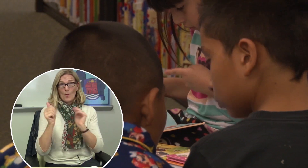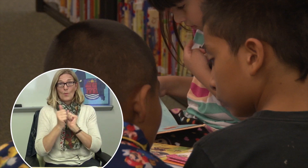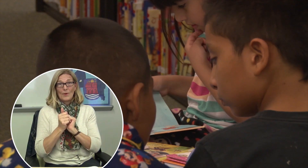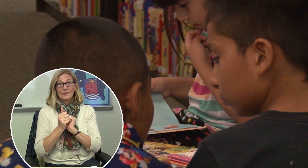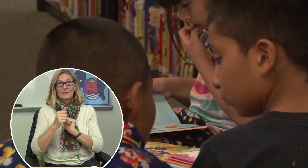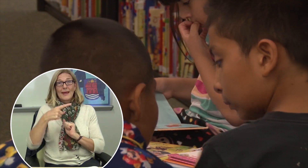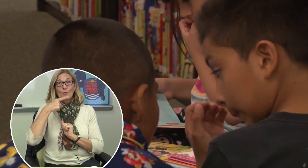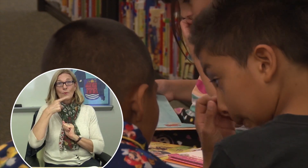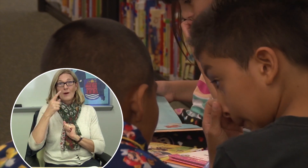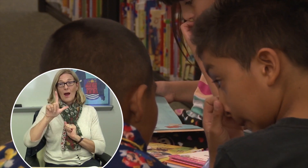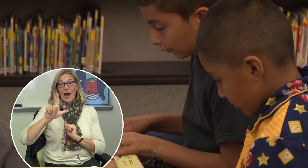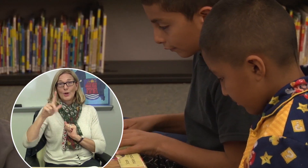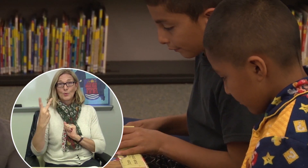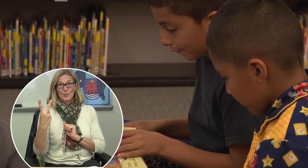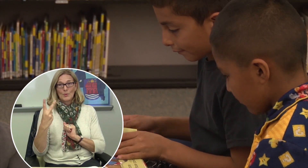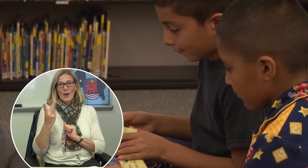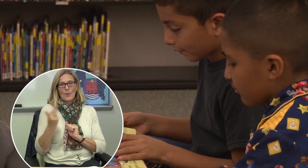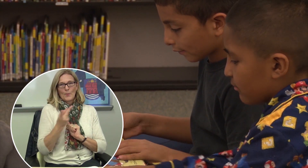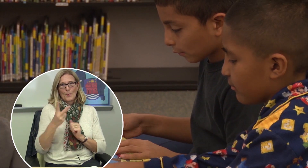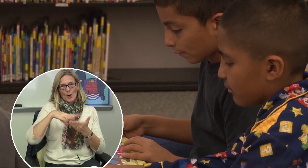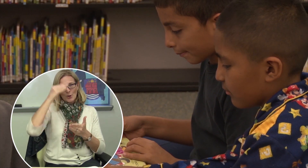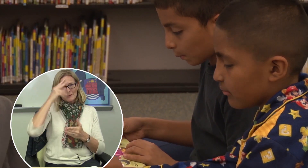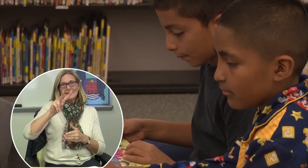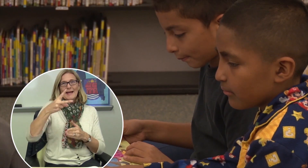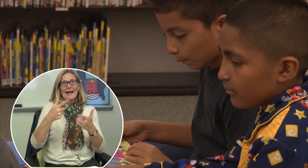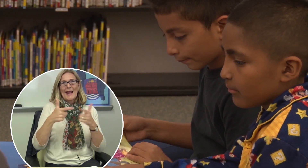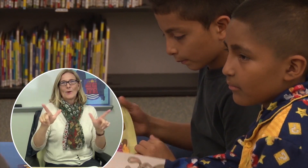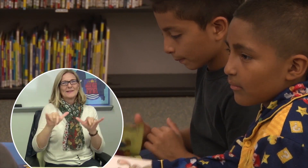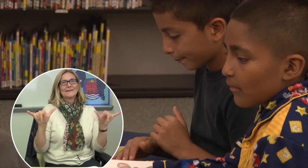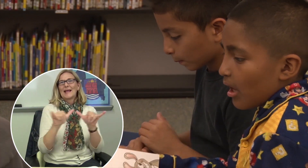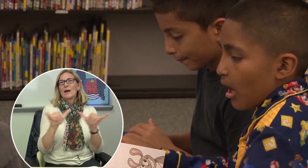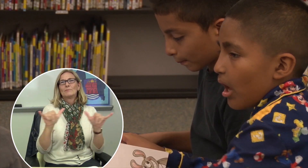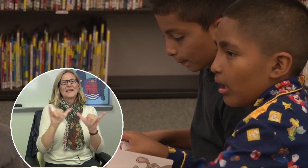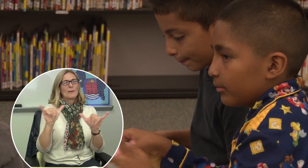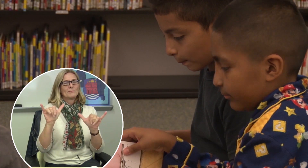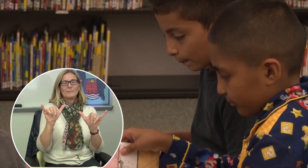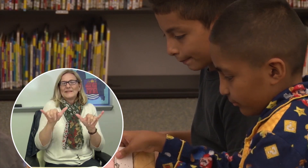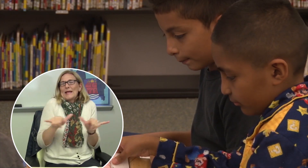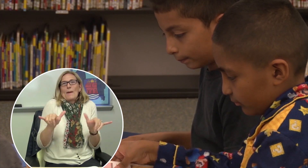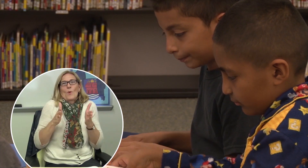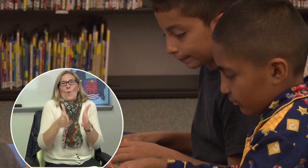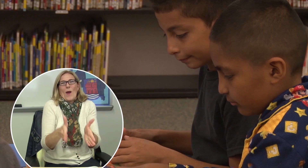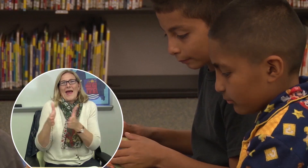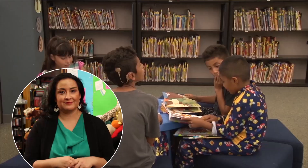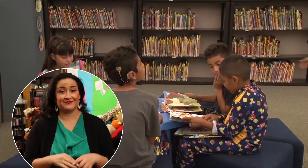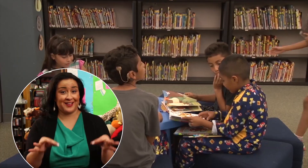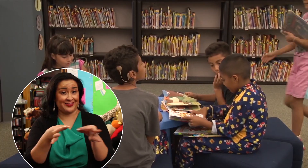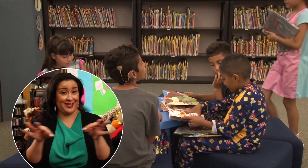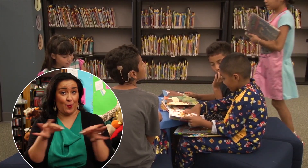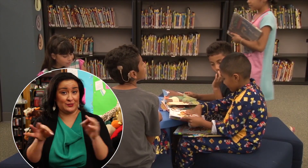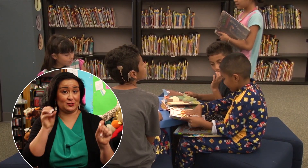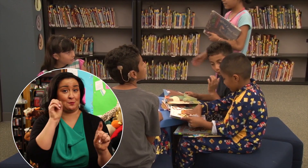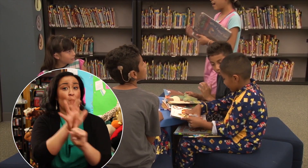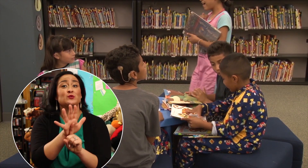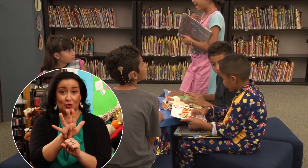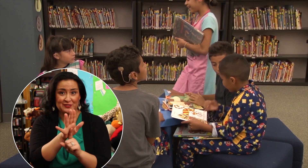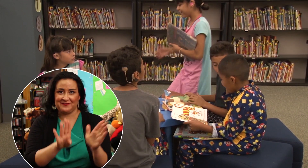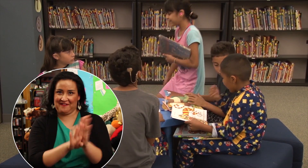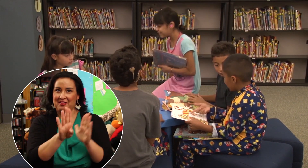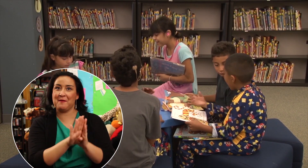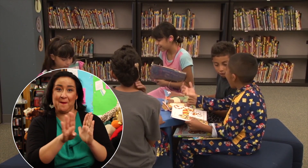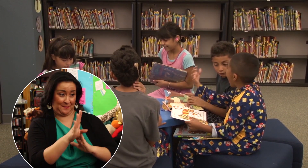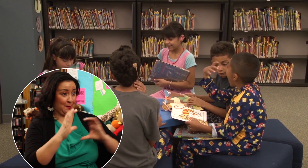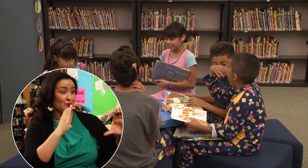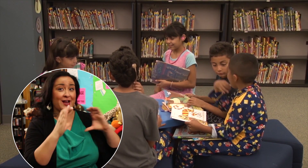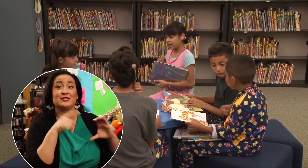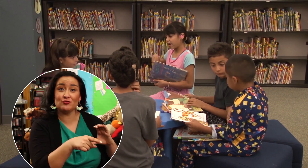you compare them with hearing kids who are learning L2s, they learn the second language the same way. Language